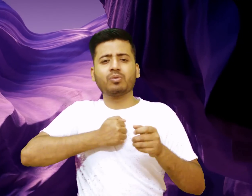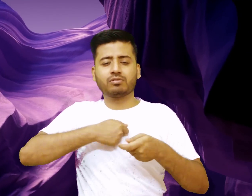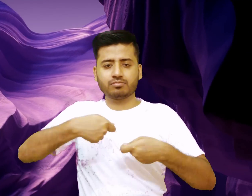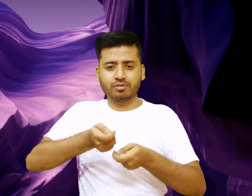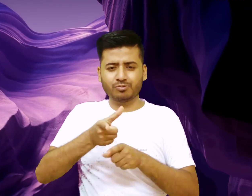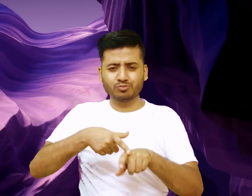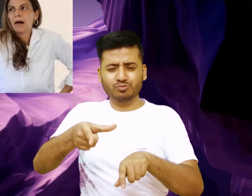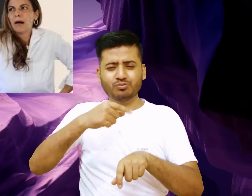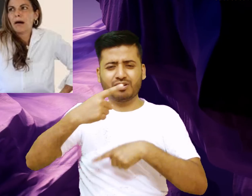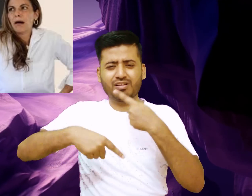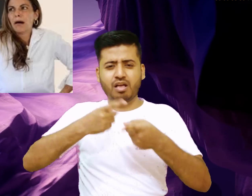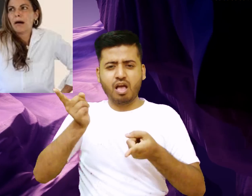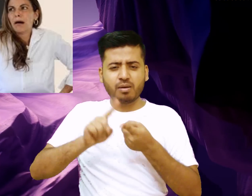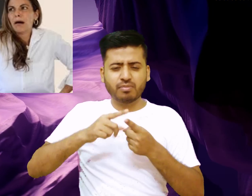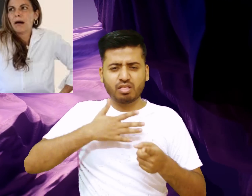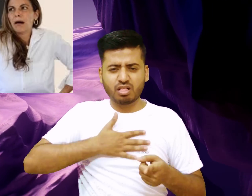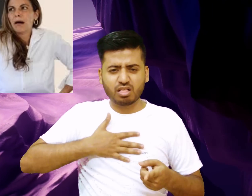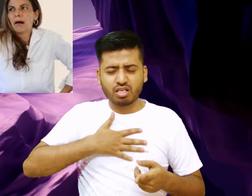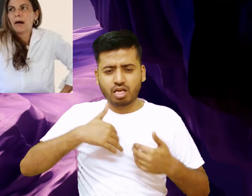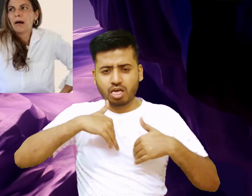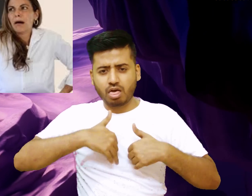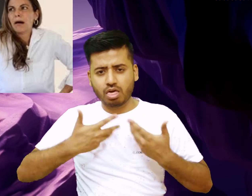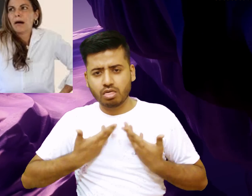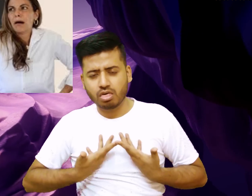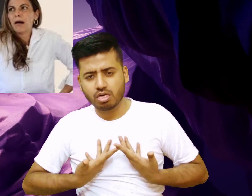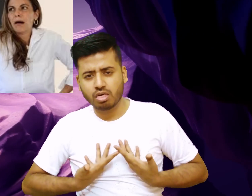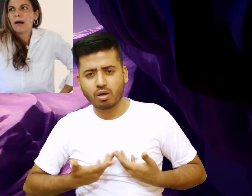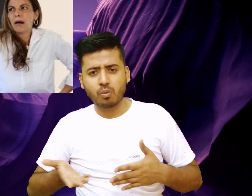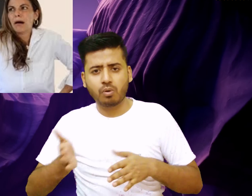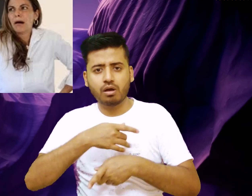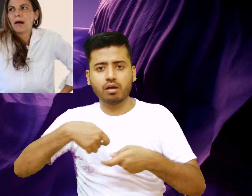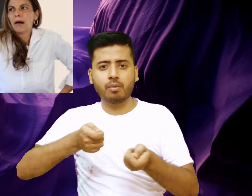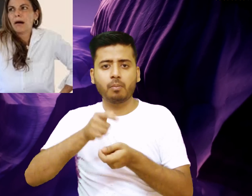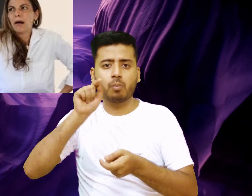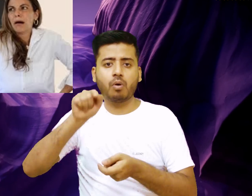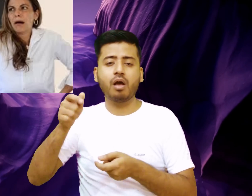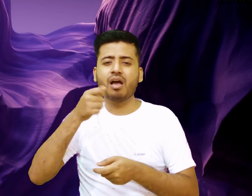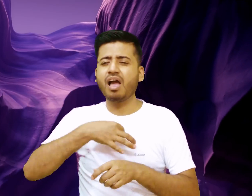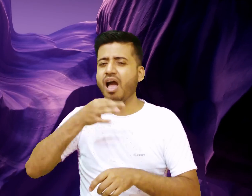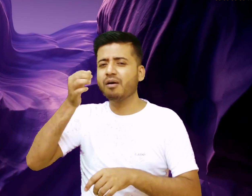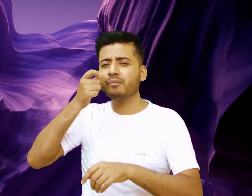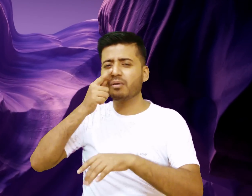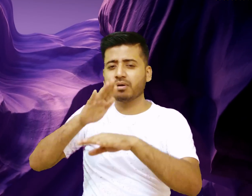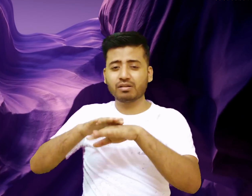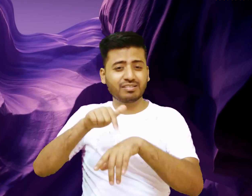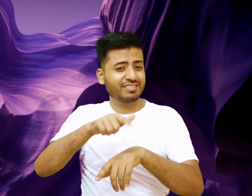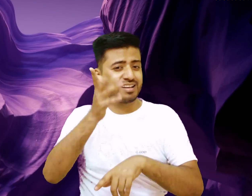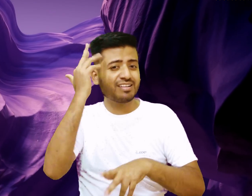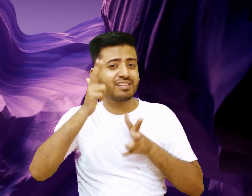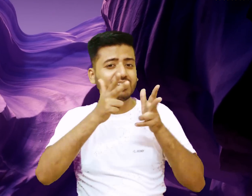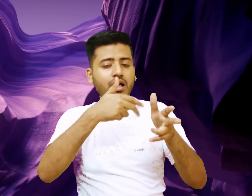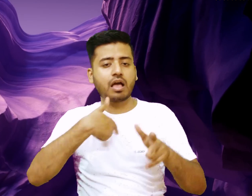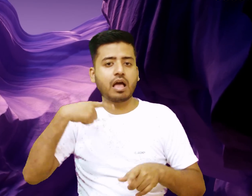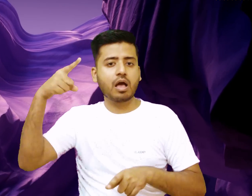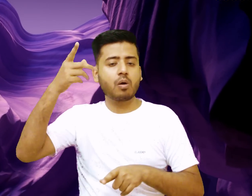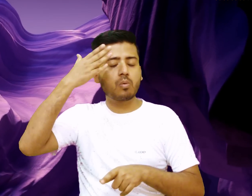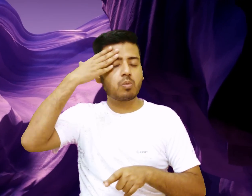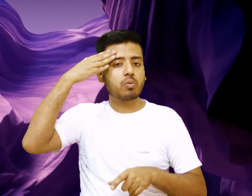a more detailed explanation. Rice and blood pressure. White rice. White rice, with its high glycemic index,